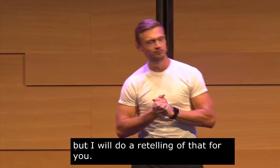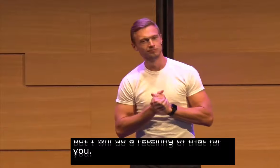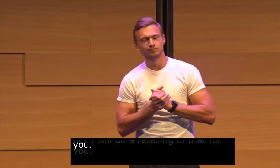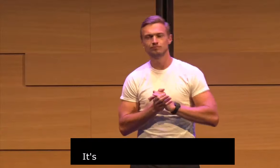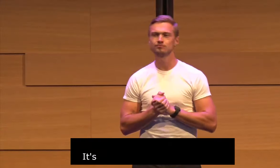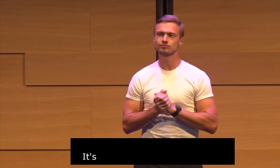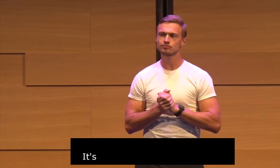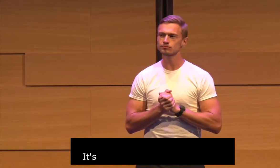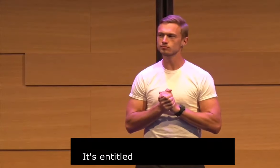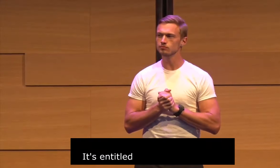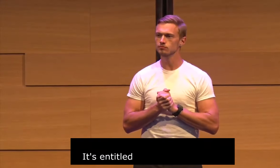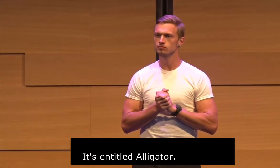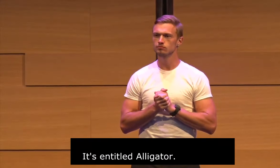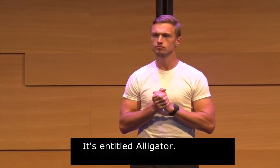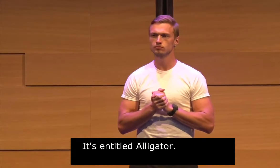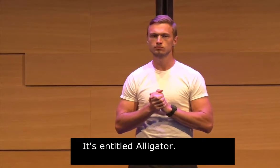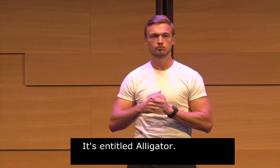It's entitled Alligator.